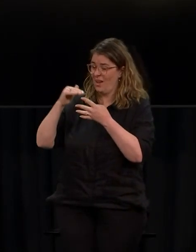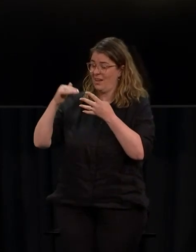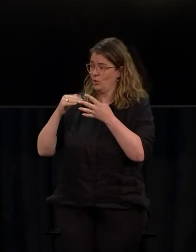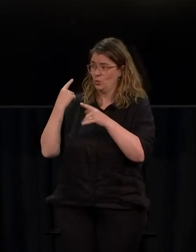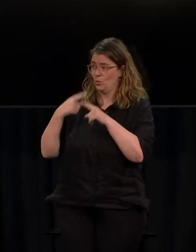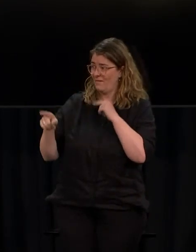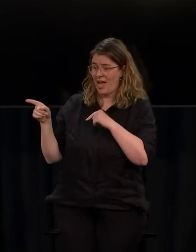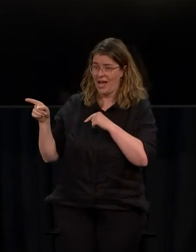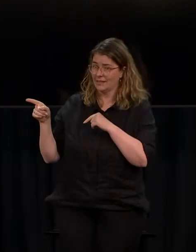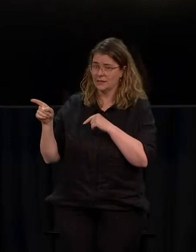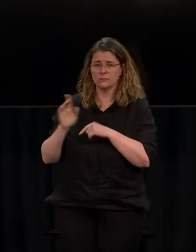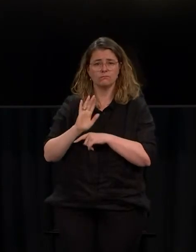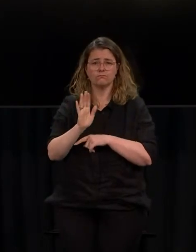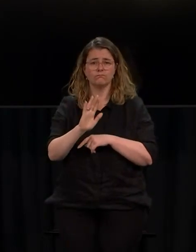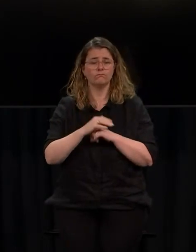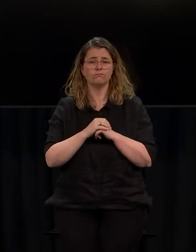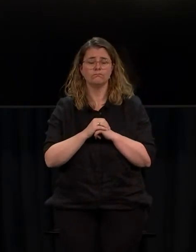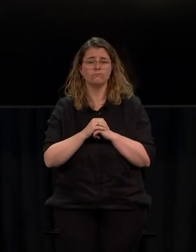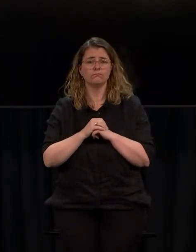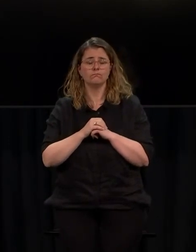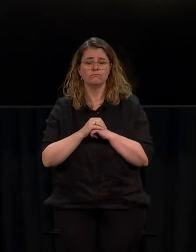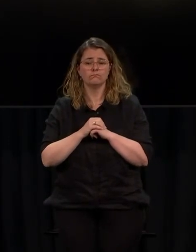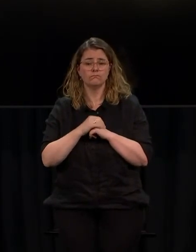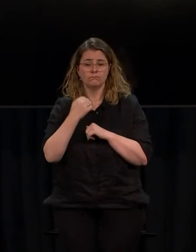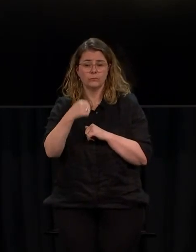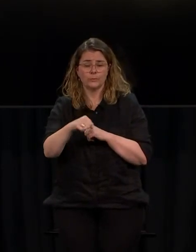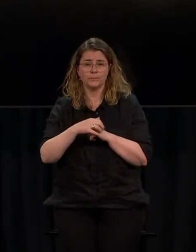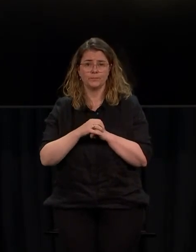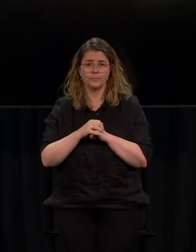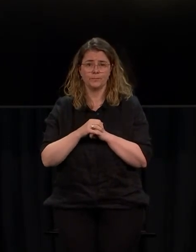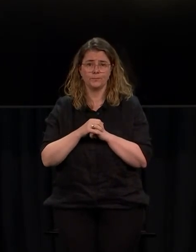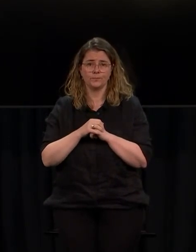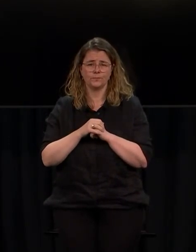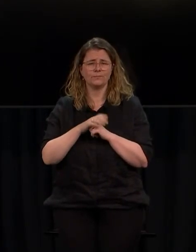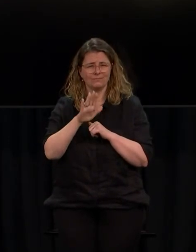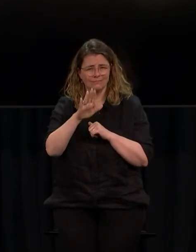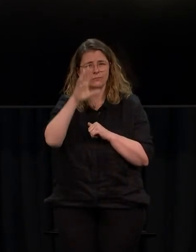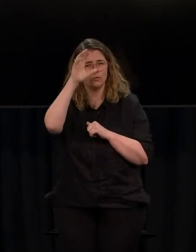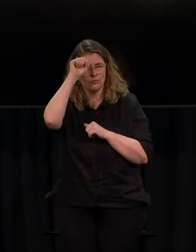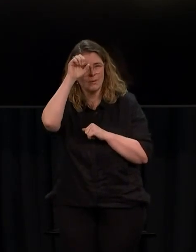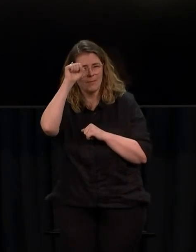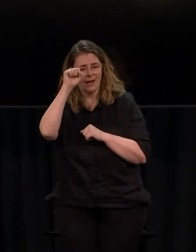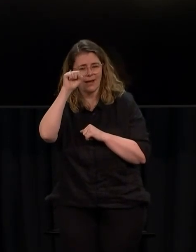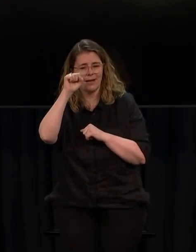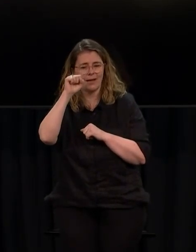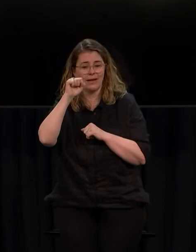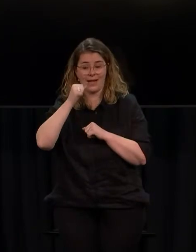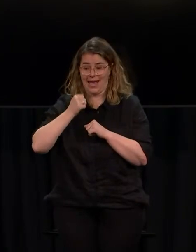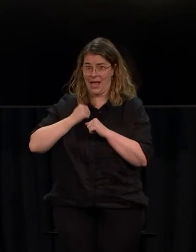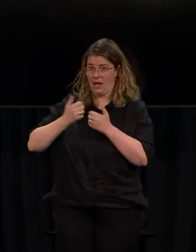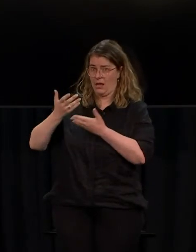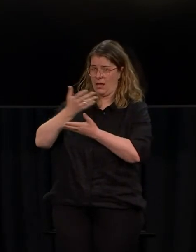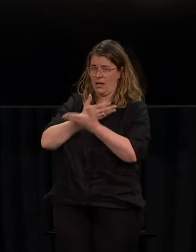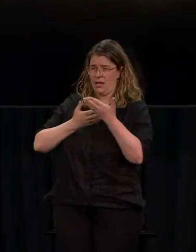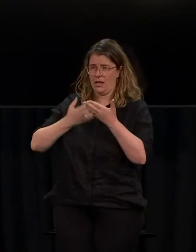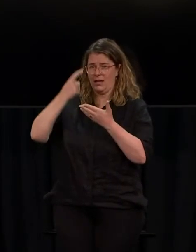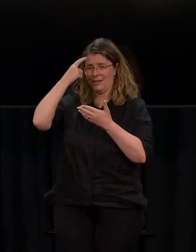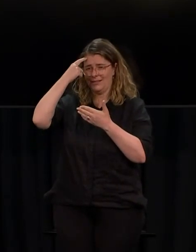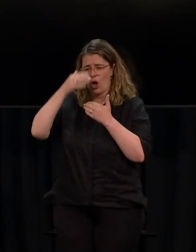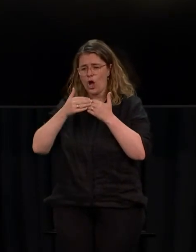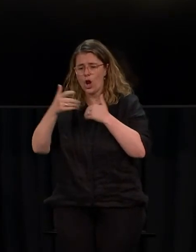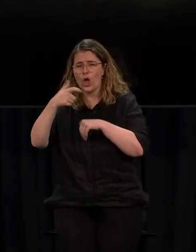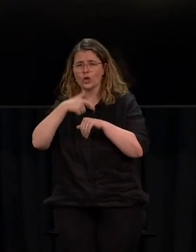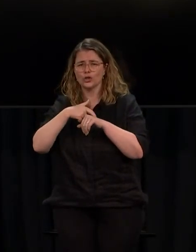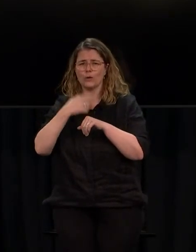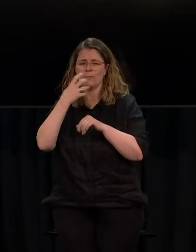soon? No. We have to keep in mind that we have to also take into account the long-term